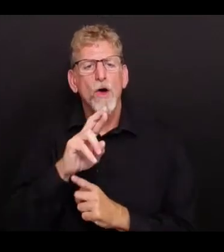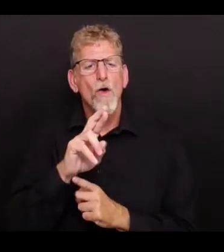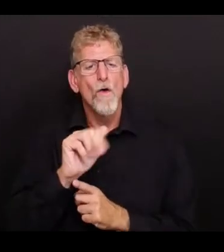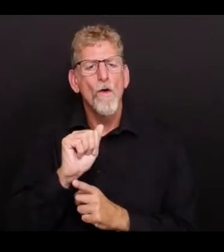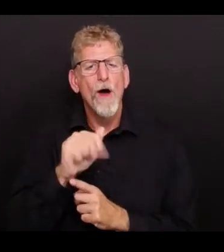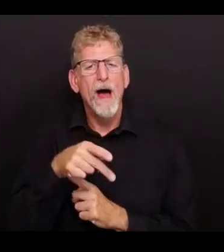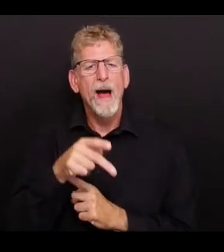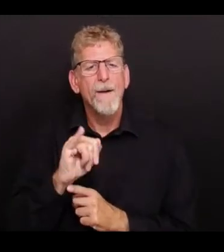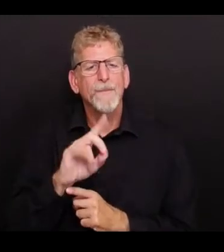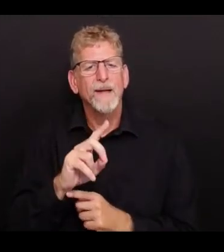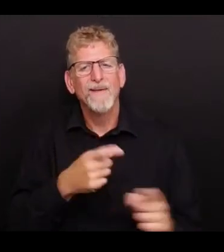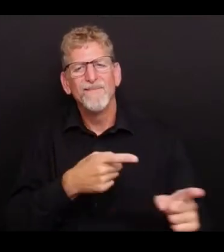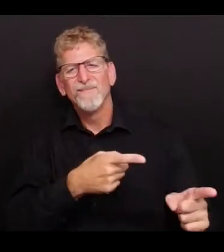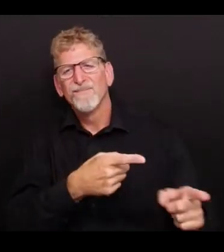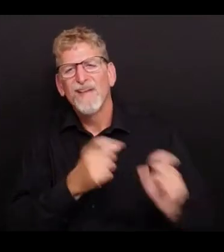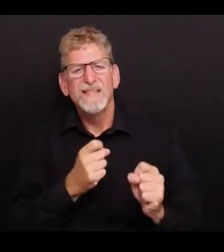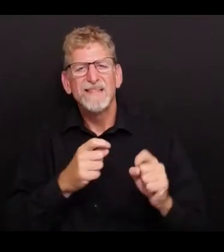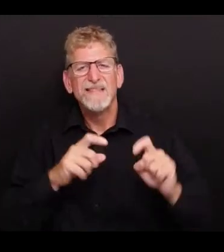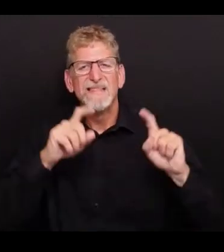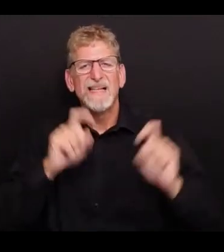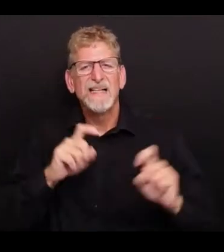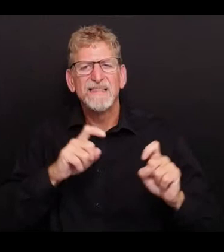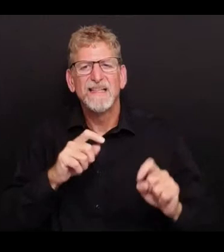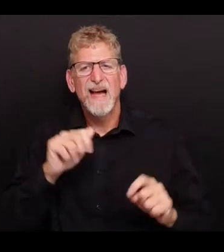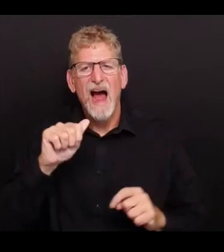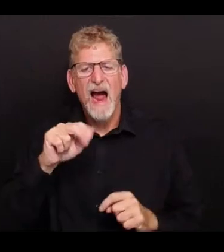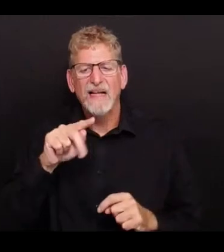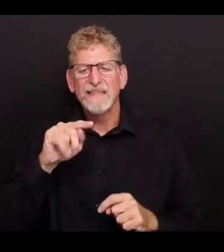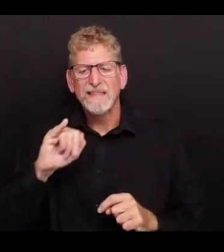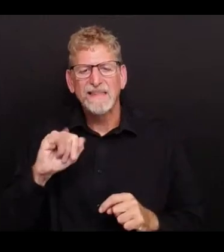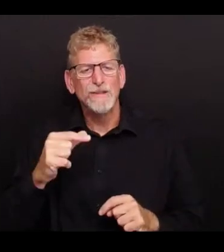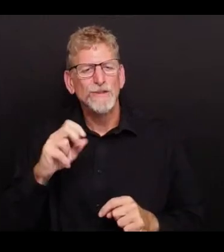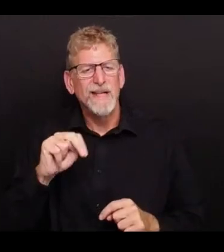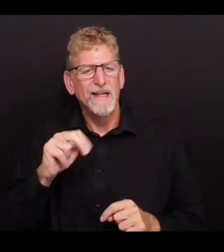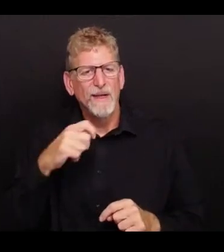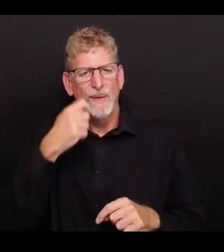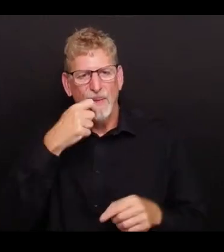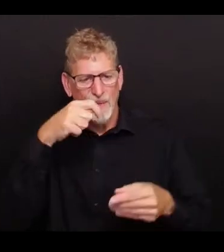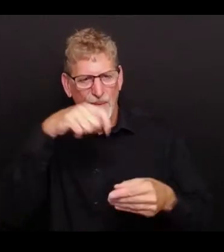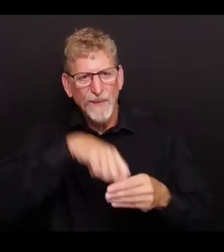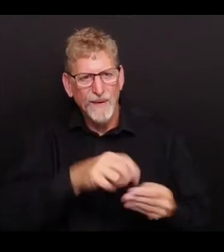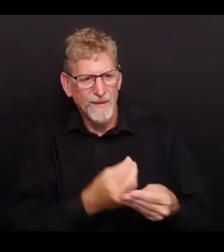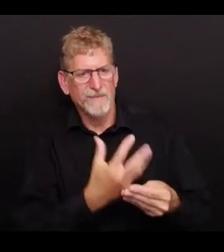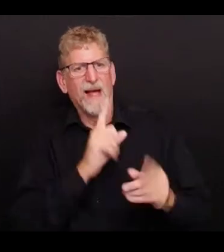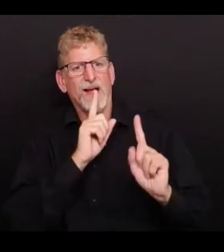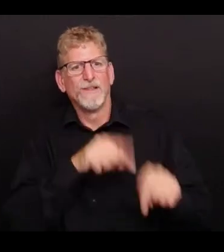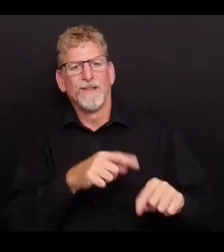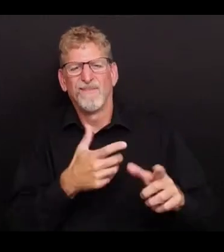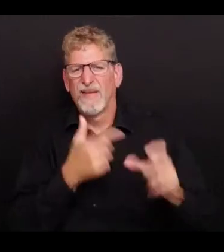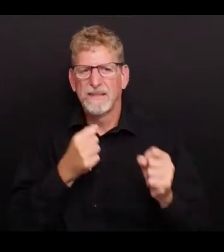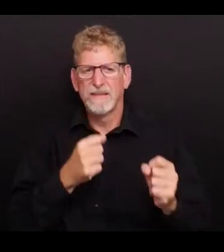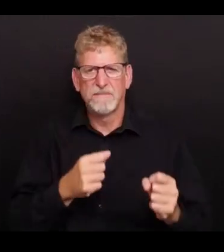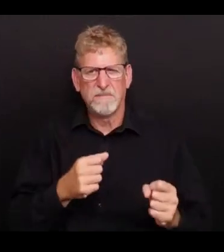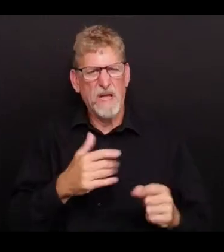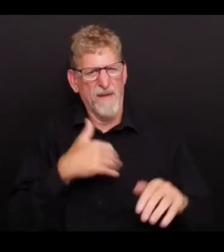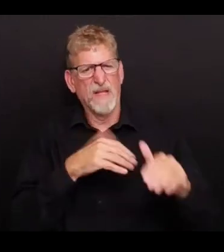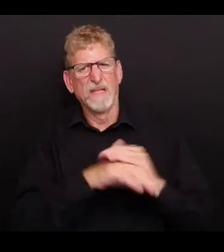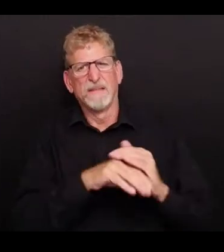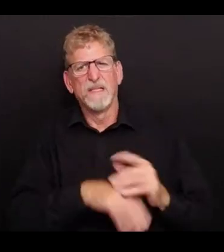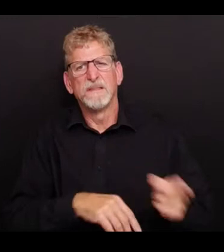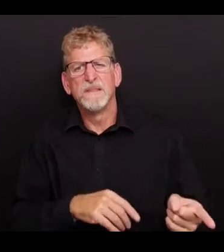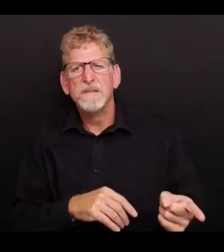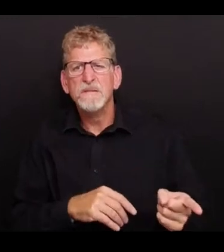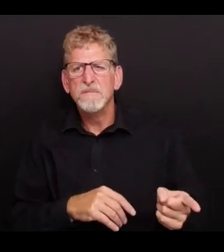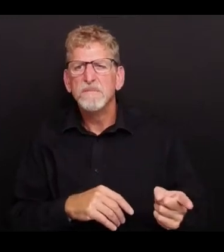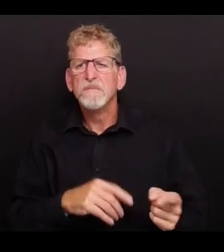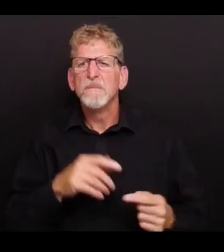these various test sites on the MDH website. Districts, charter schools, tribal schools, and non-public schools will all